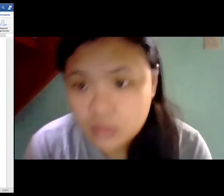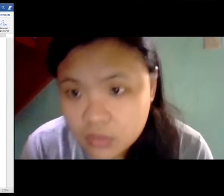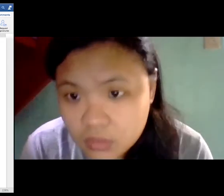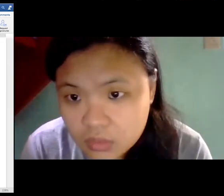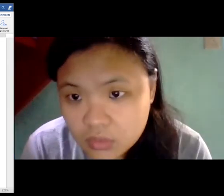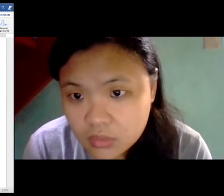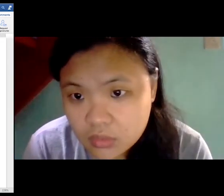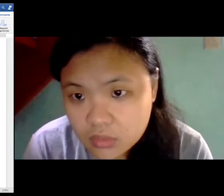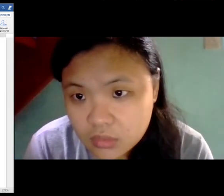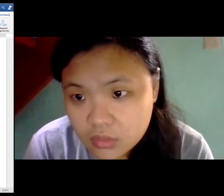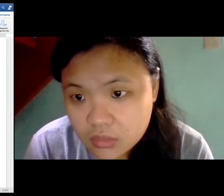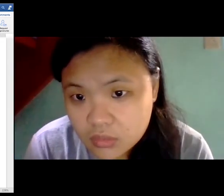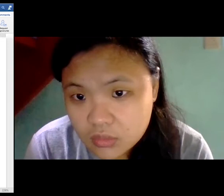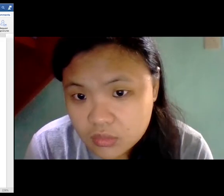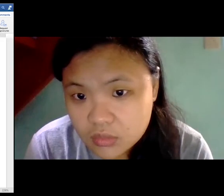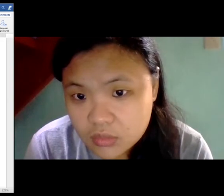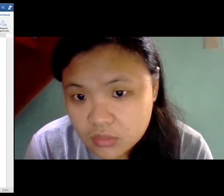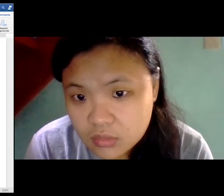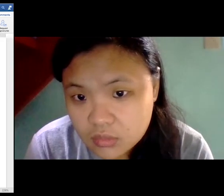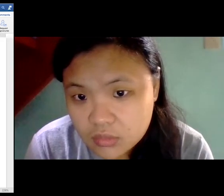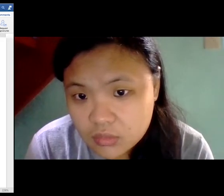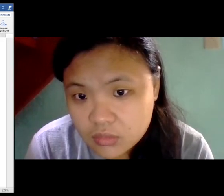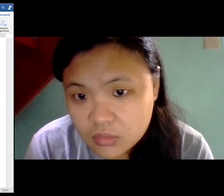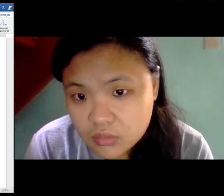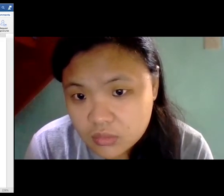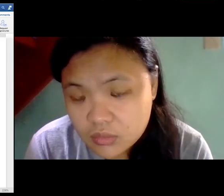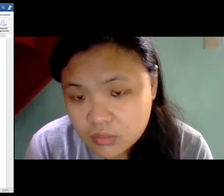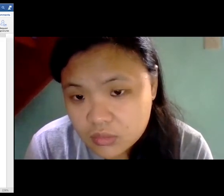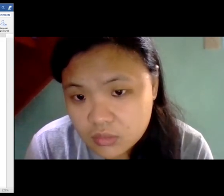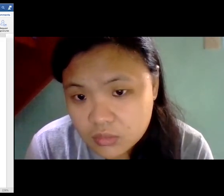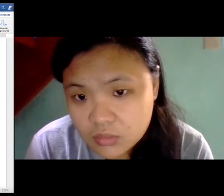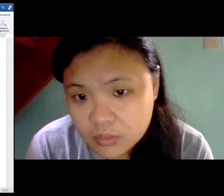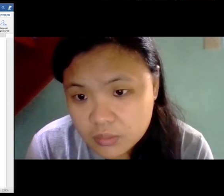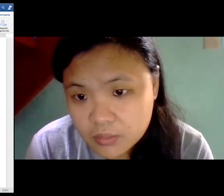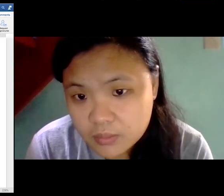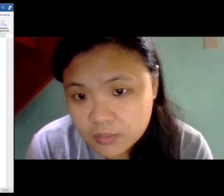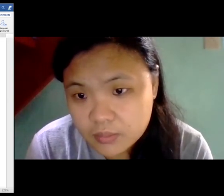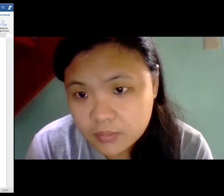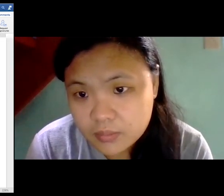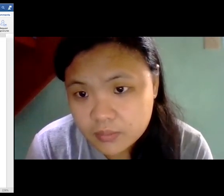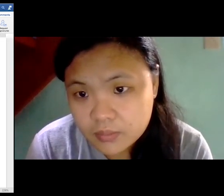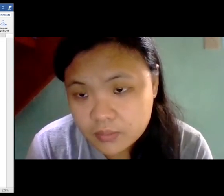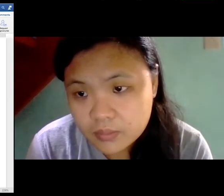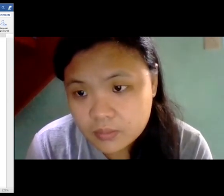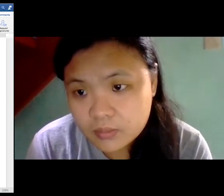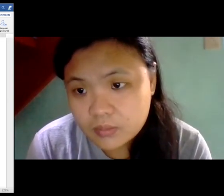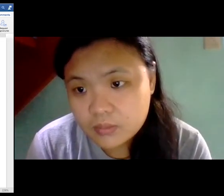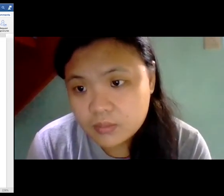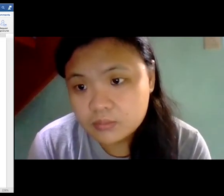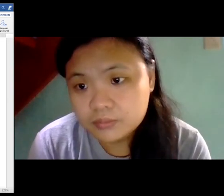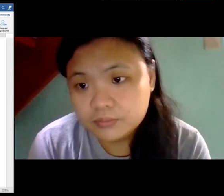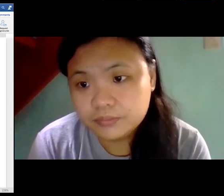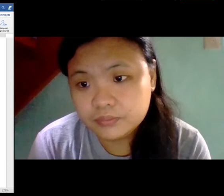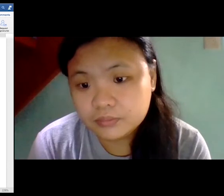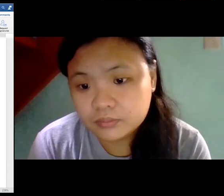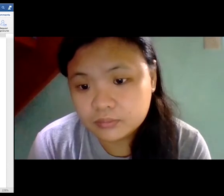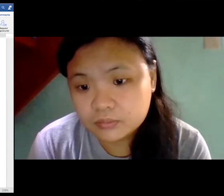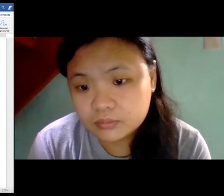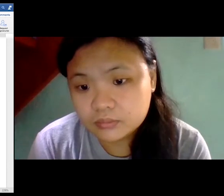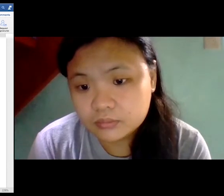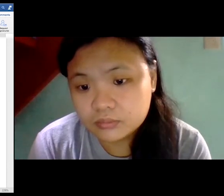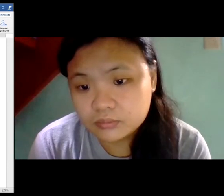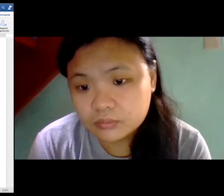So Yummy. which means that do we have to put there's at least two versions of each color. So do we want to put